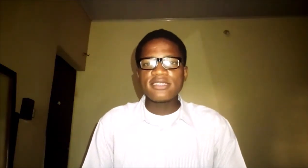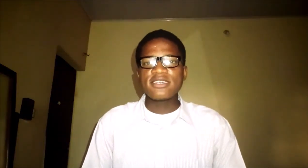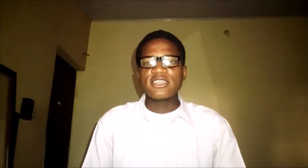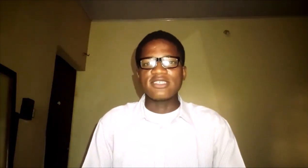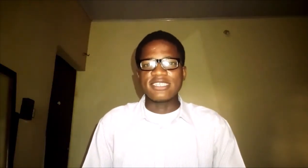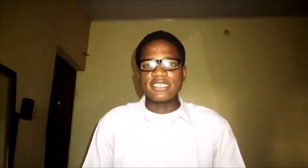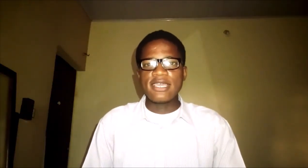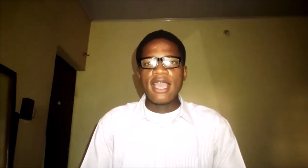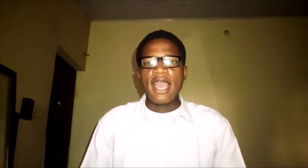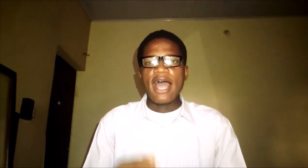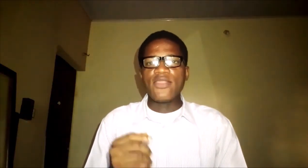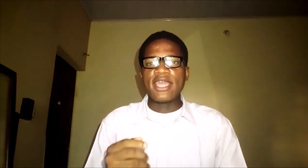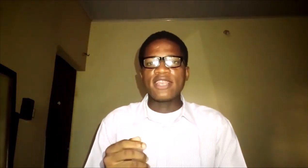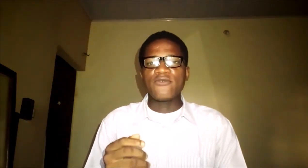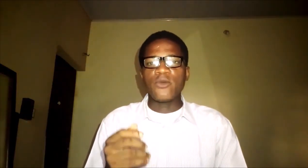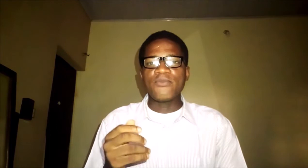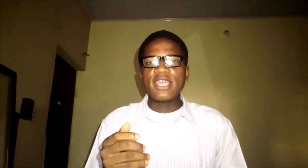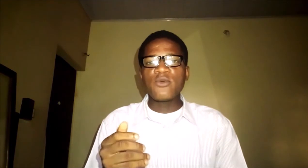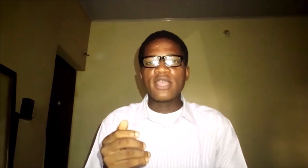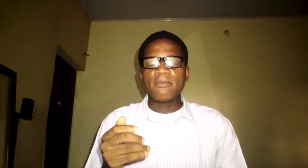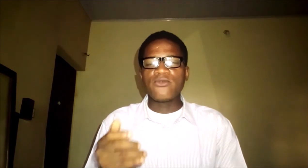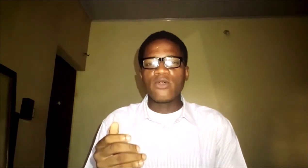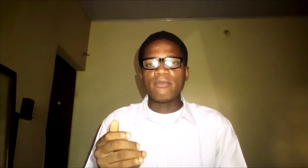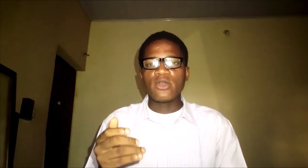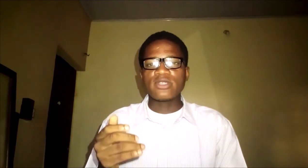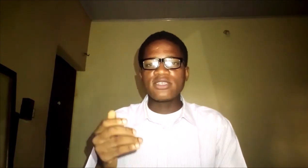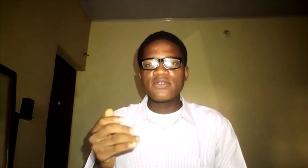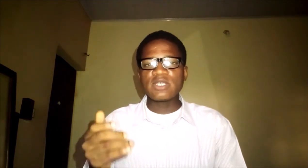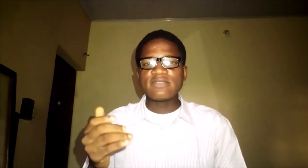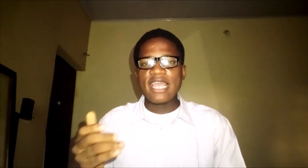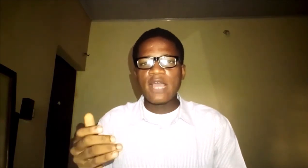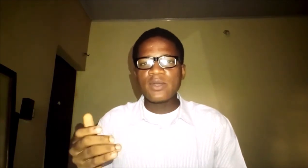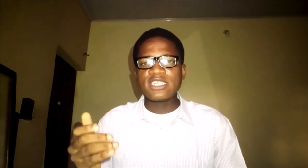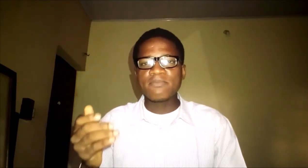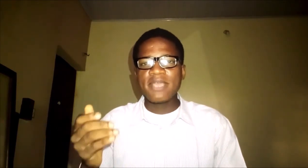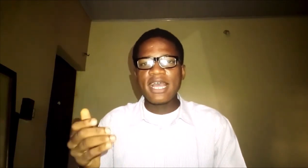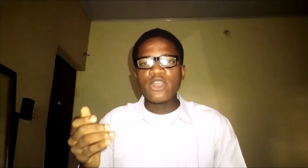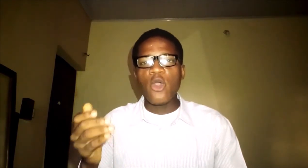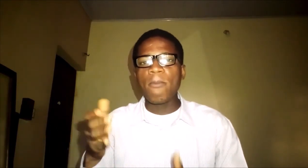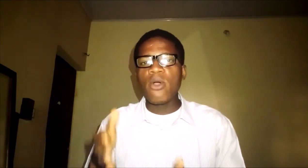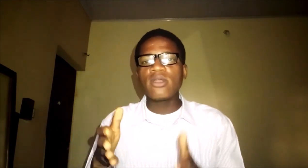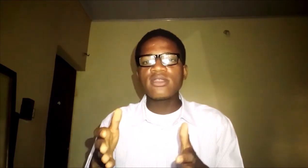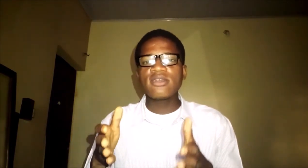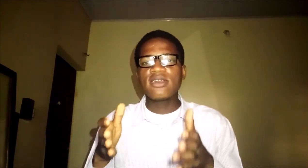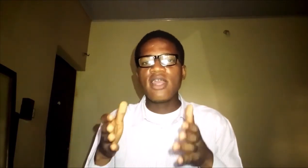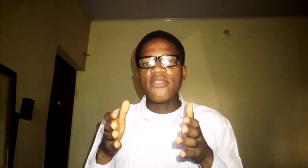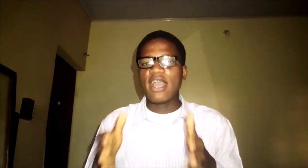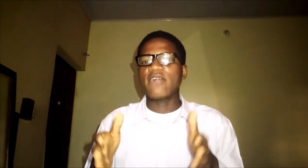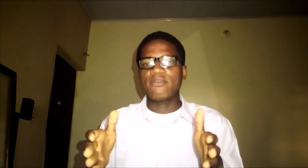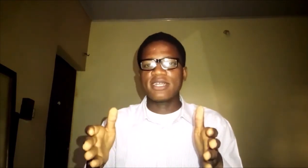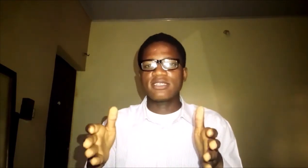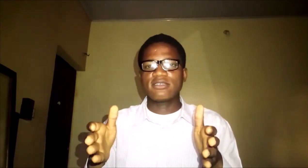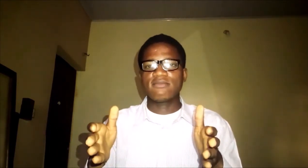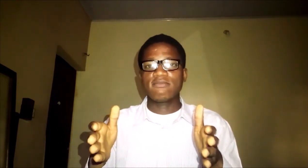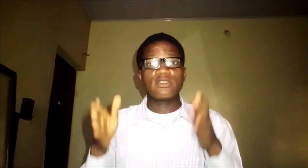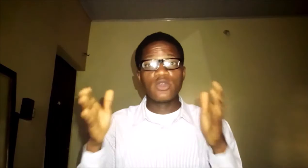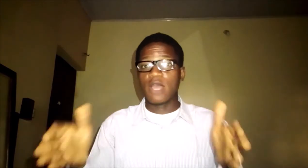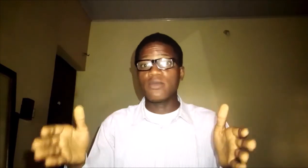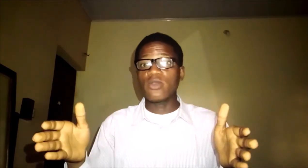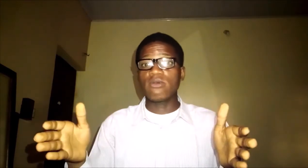to Z, and then from there we can move on because the rest of sign language is pillared upon the alphabet. So can we go?